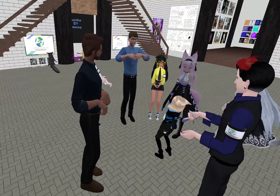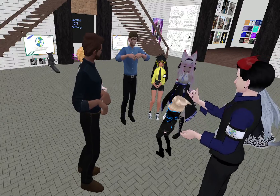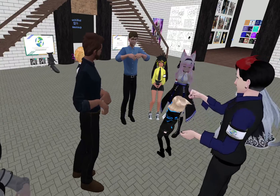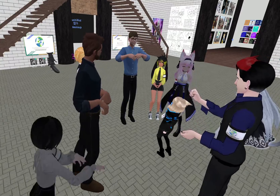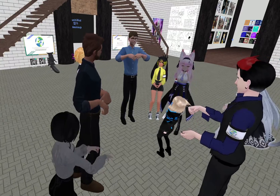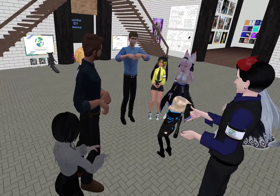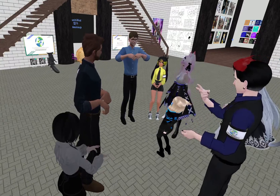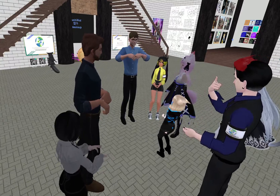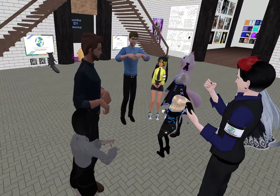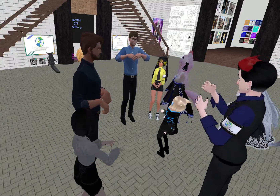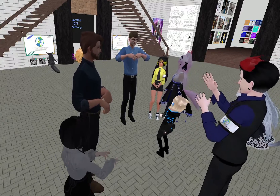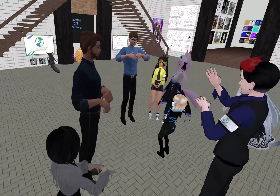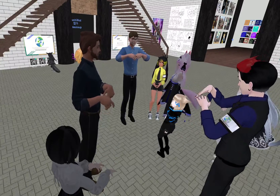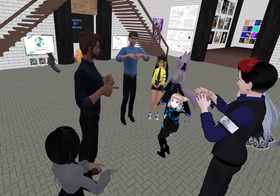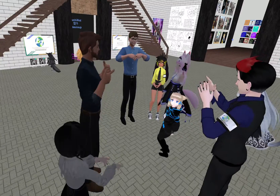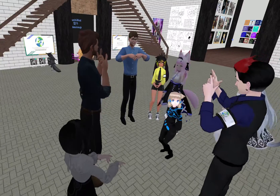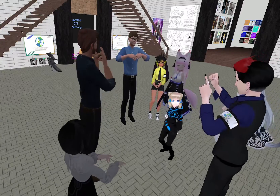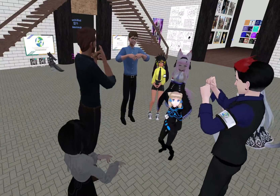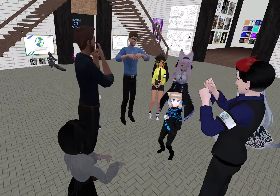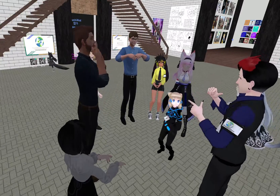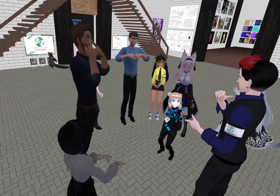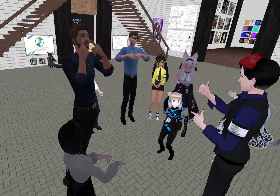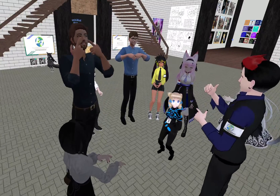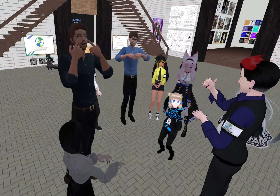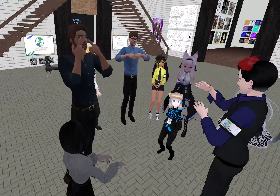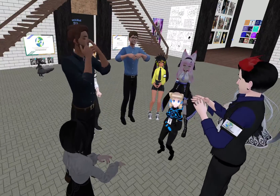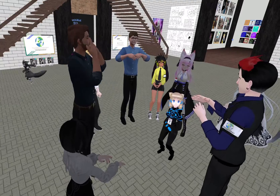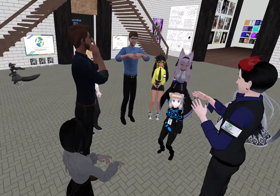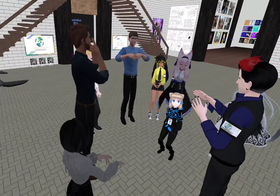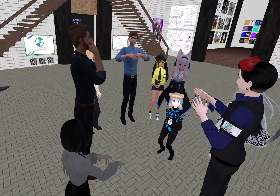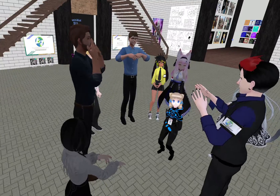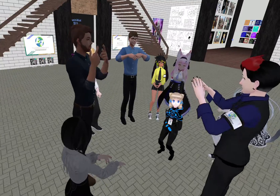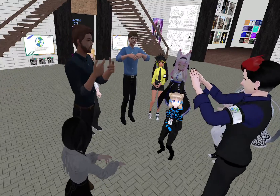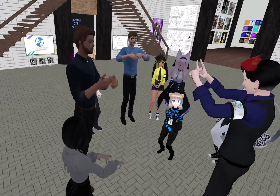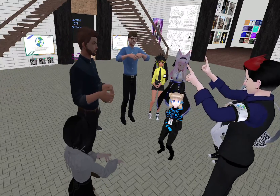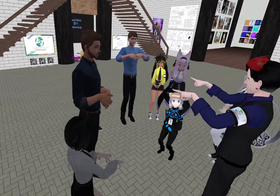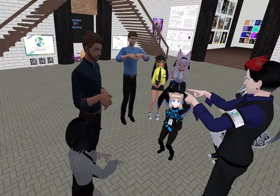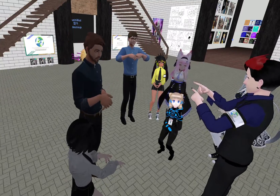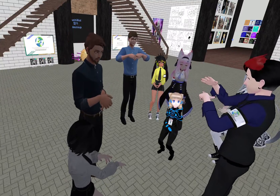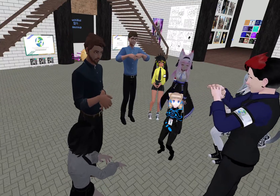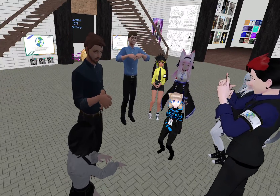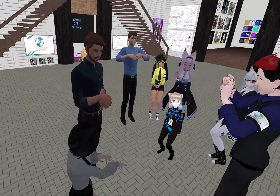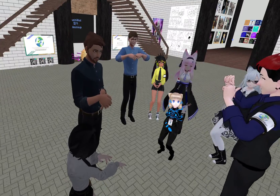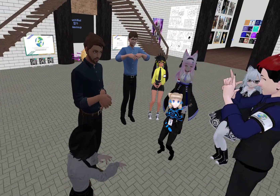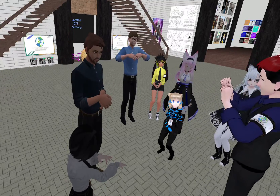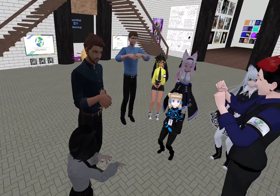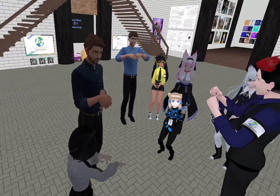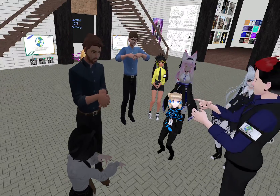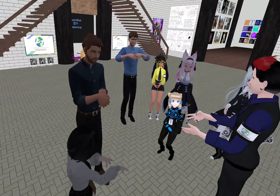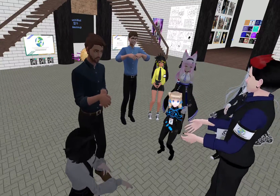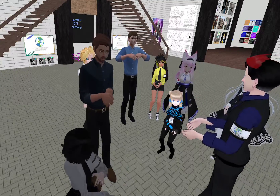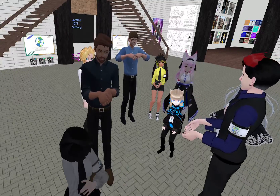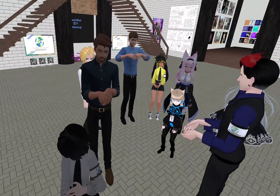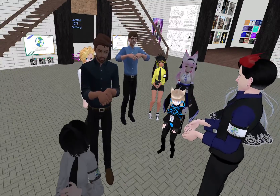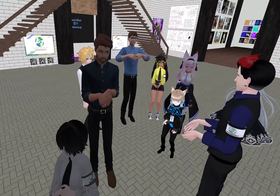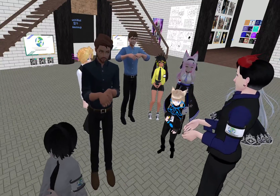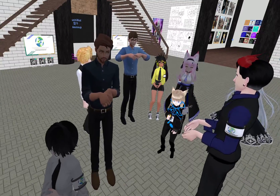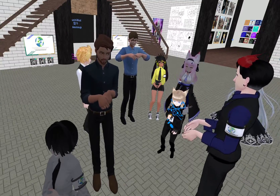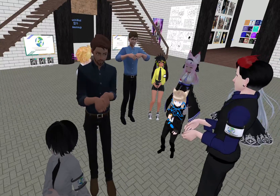eyes. Yeah, because it's on like a the VR glasses. headset. It's not on That's cool. the screen. It's on the glasses. So Is